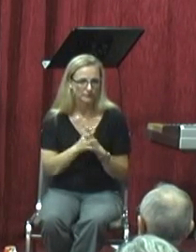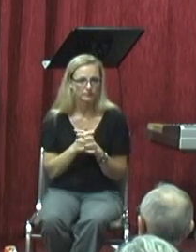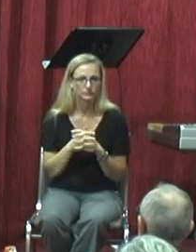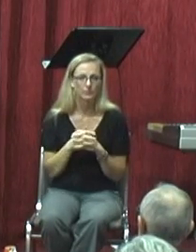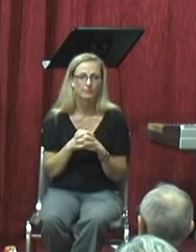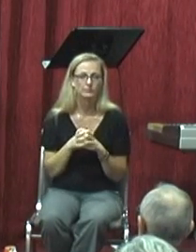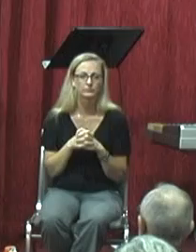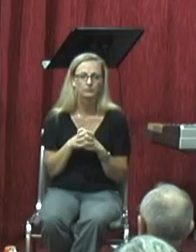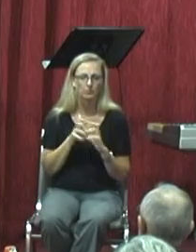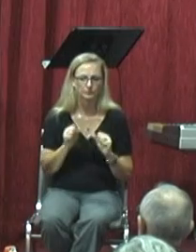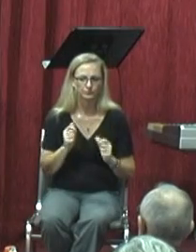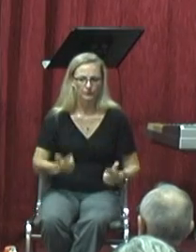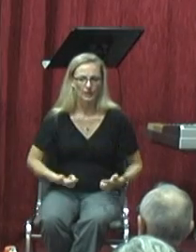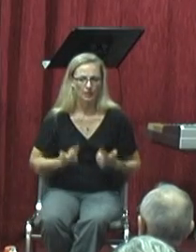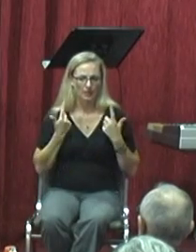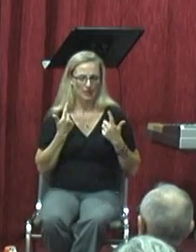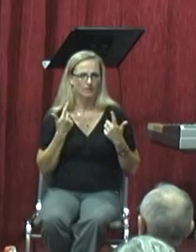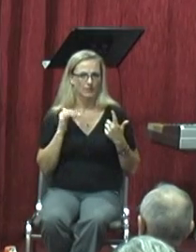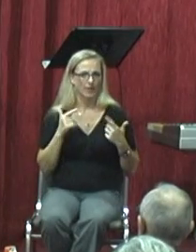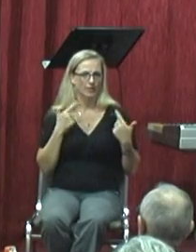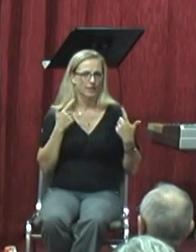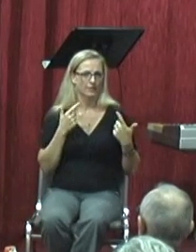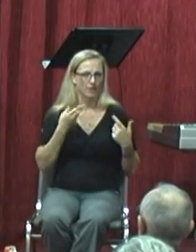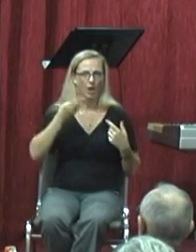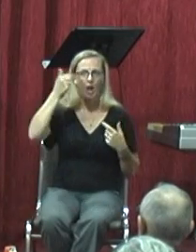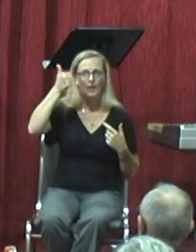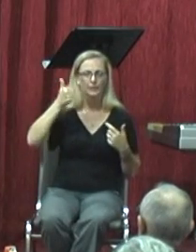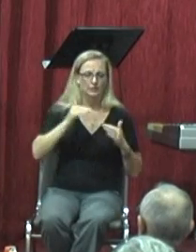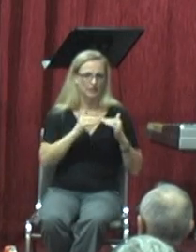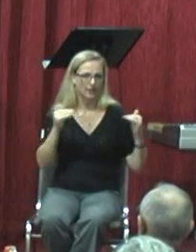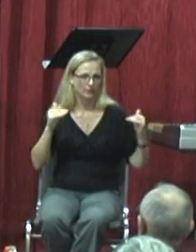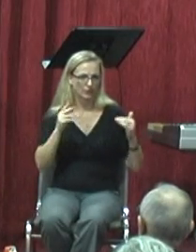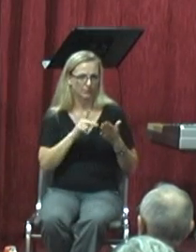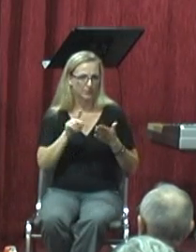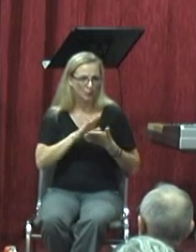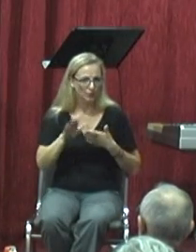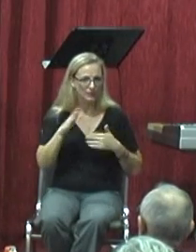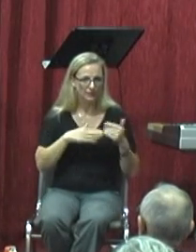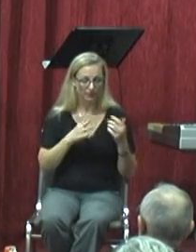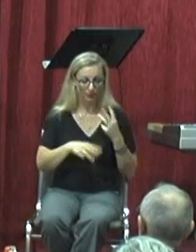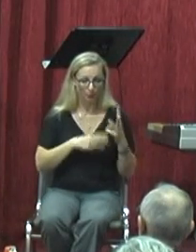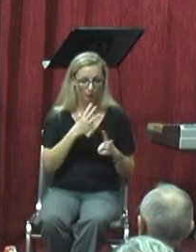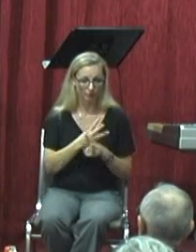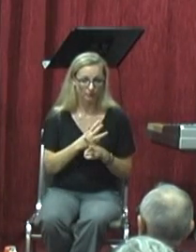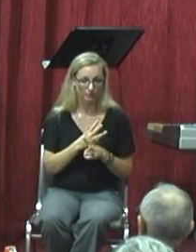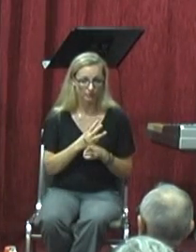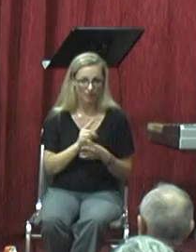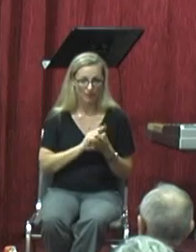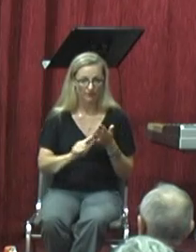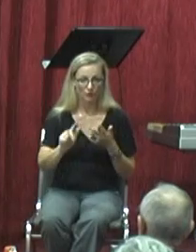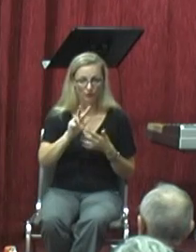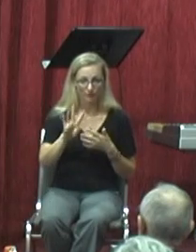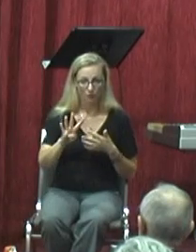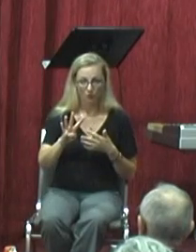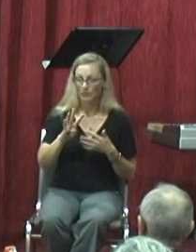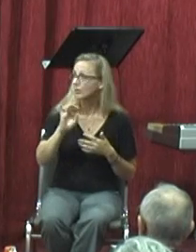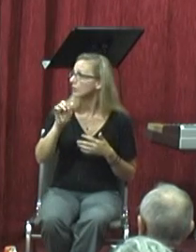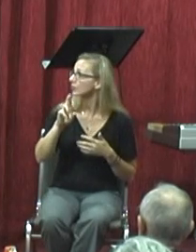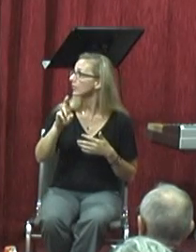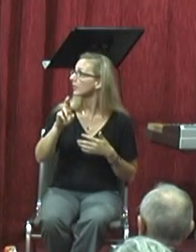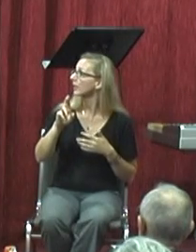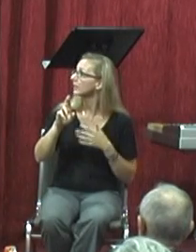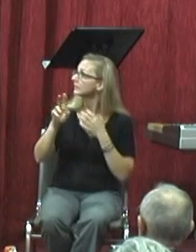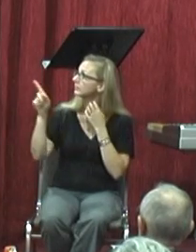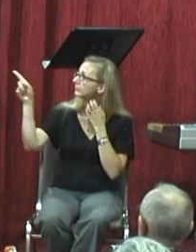be able to live that life of a higher level of purity than the world. In verse 34, Jeremiah 31,